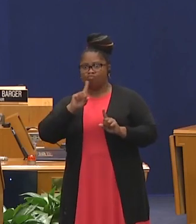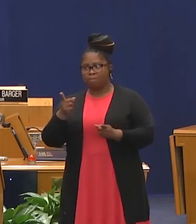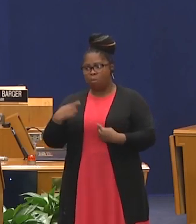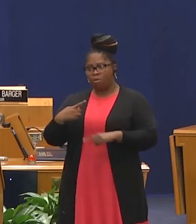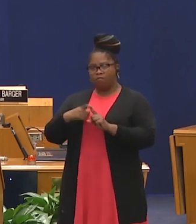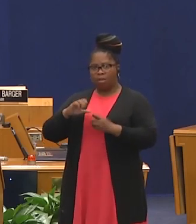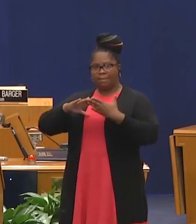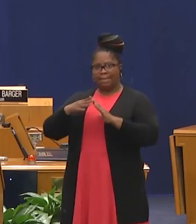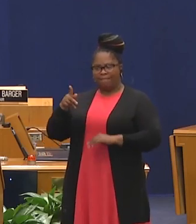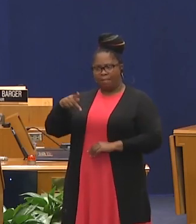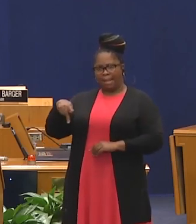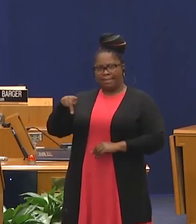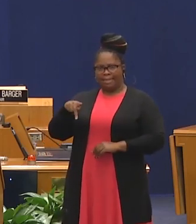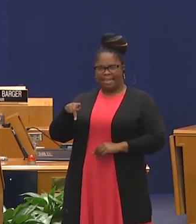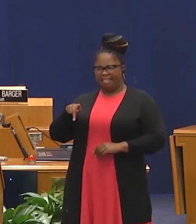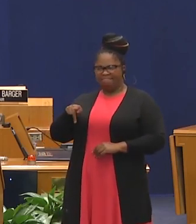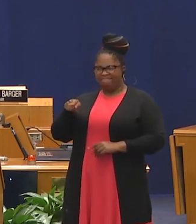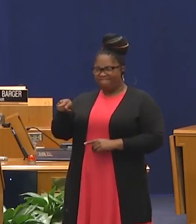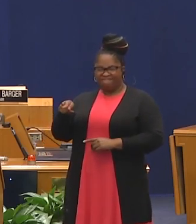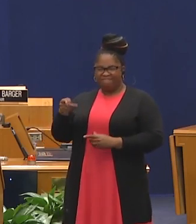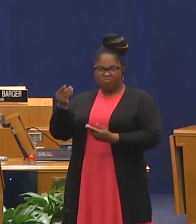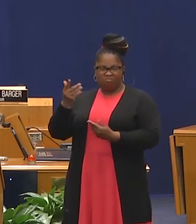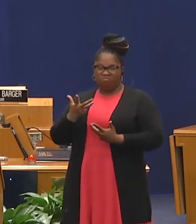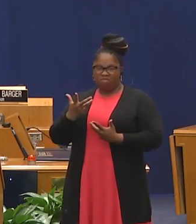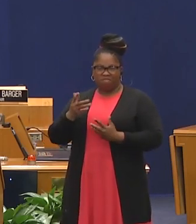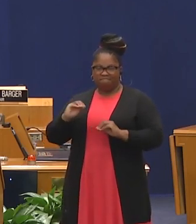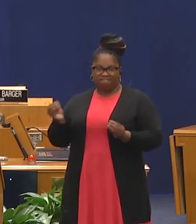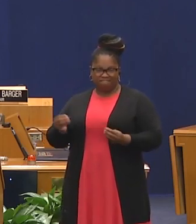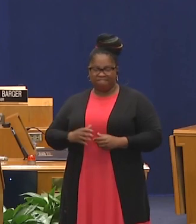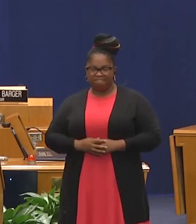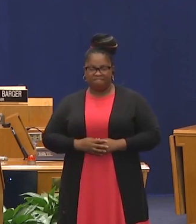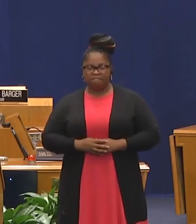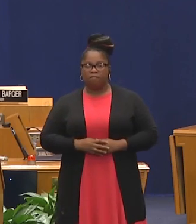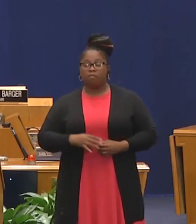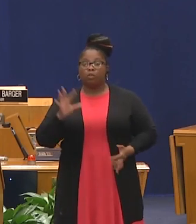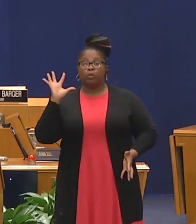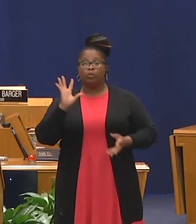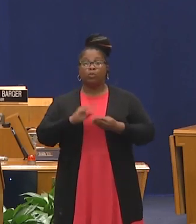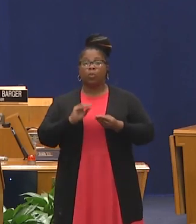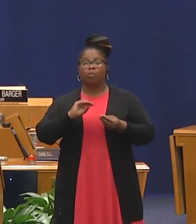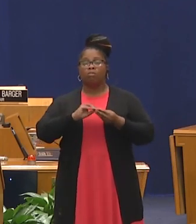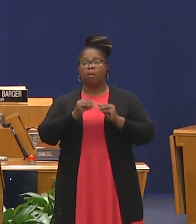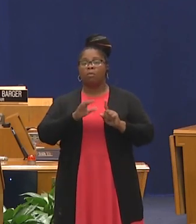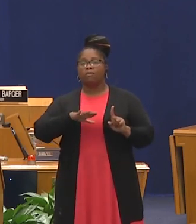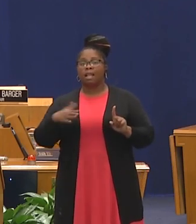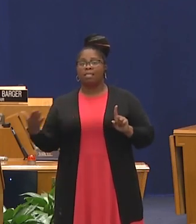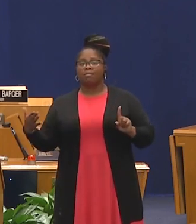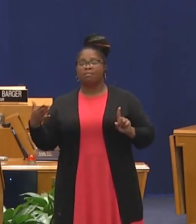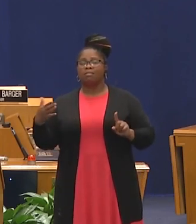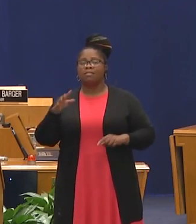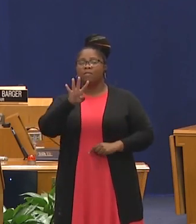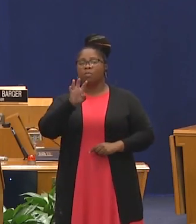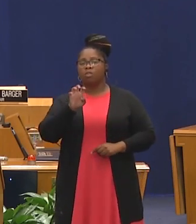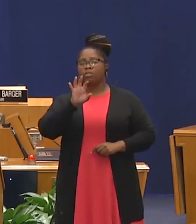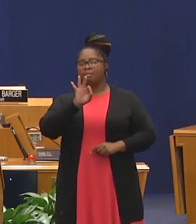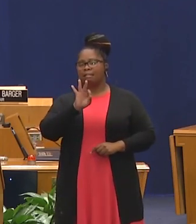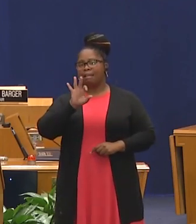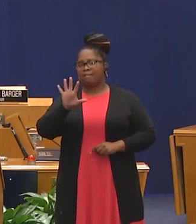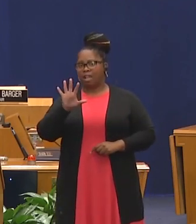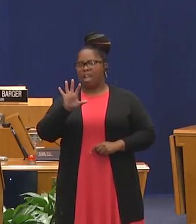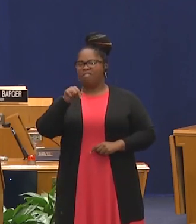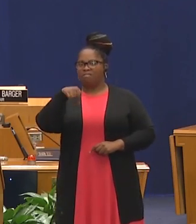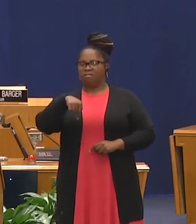Pasadena for which we do not have information. This brings the total number of deaths to 495 in